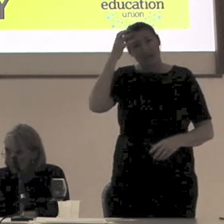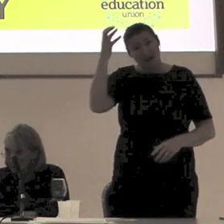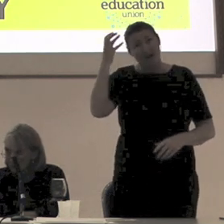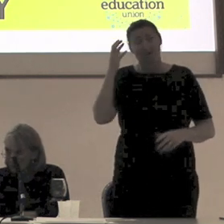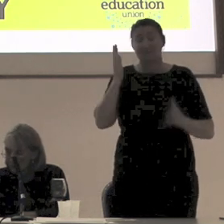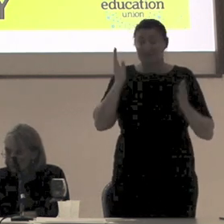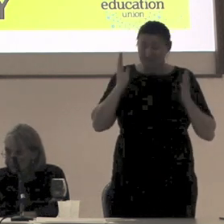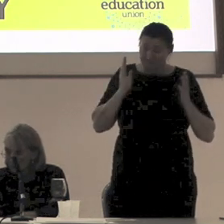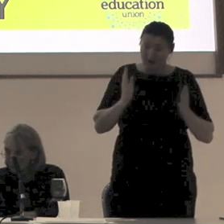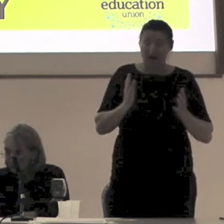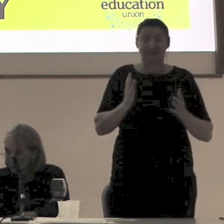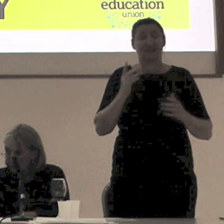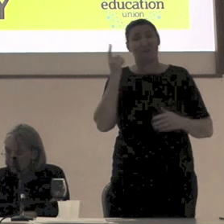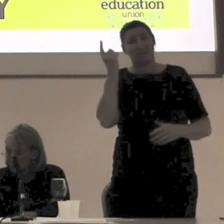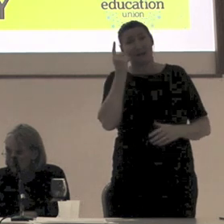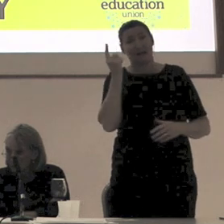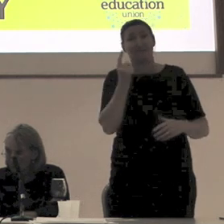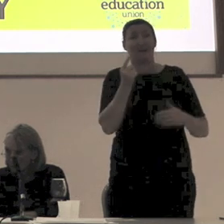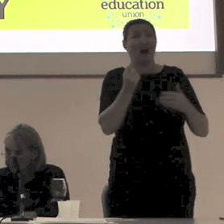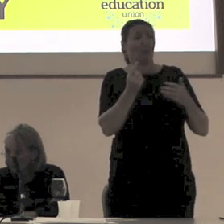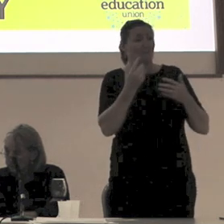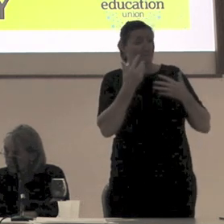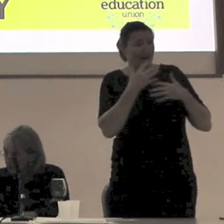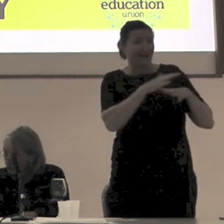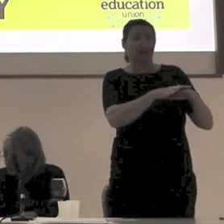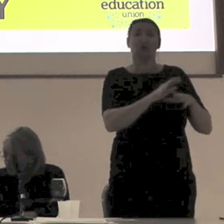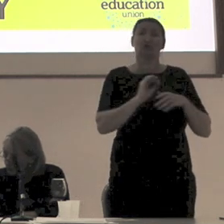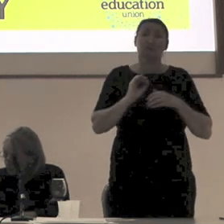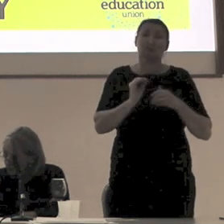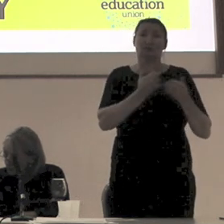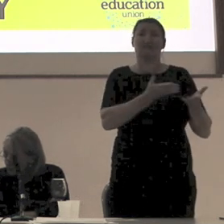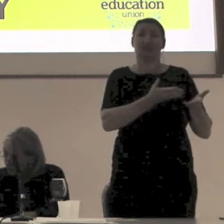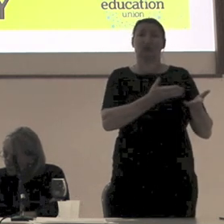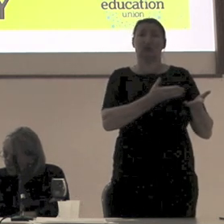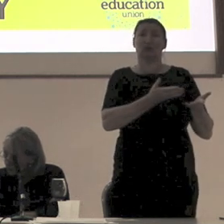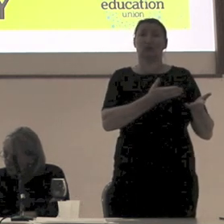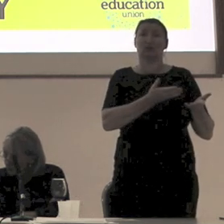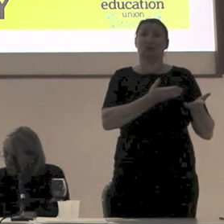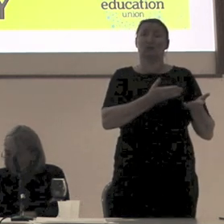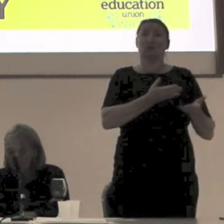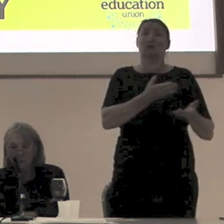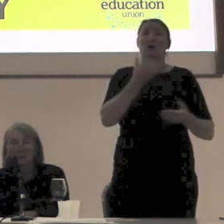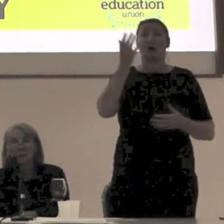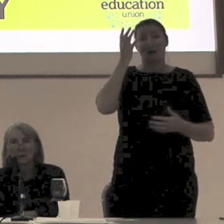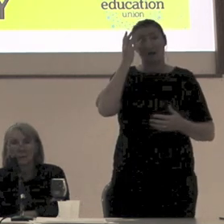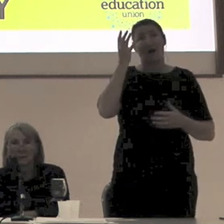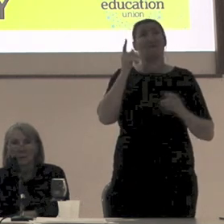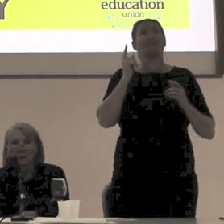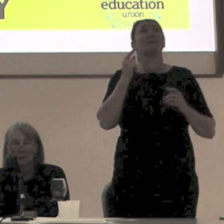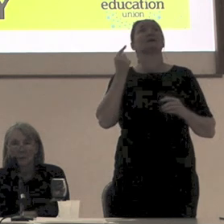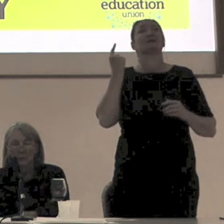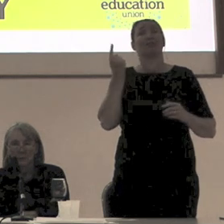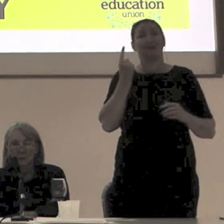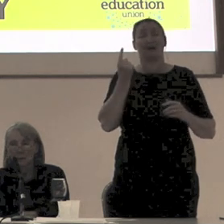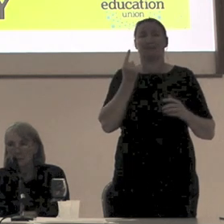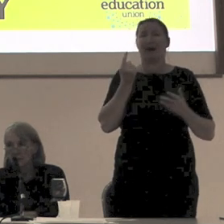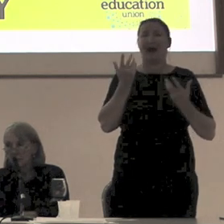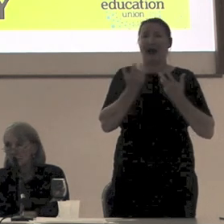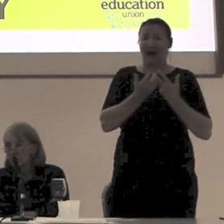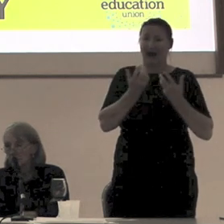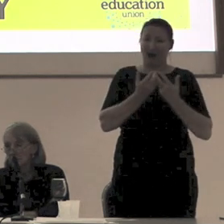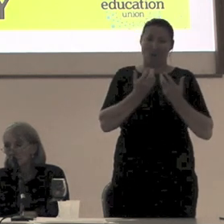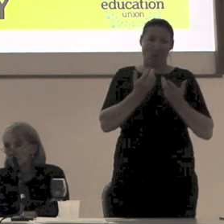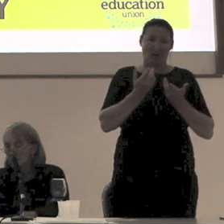greater consideration of the mainstream, of the issue of mainstream schools as they currently stand not